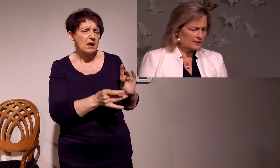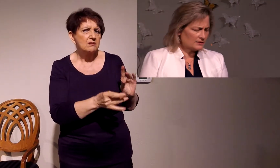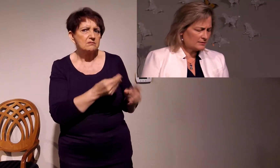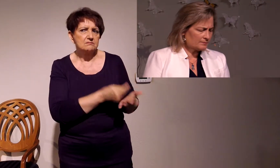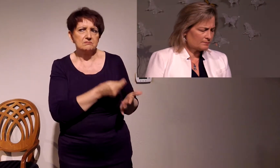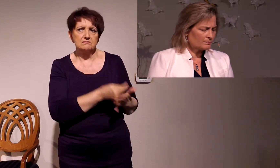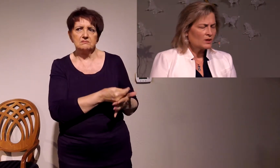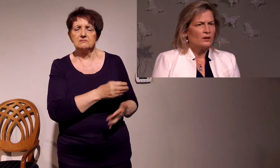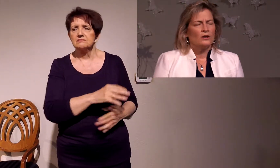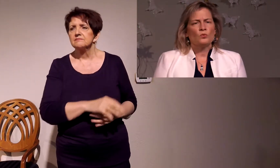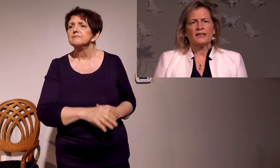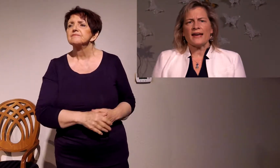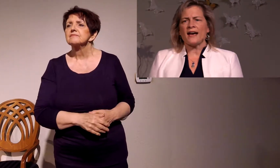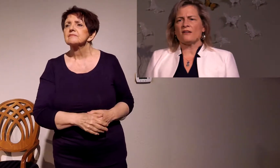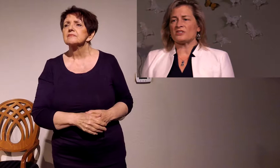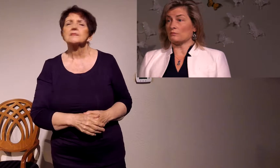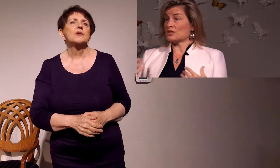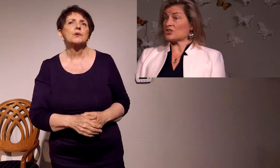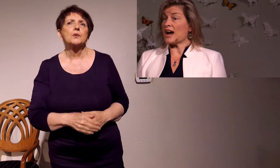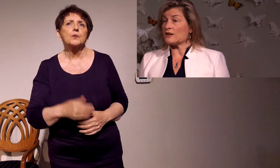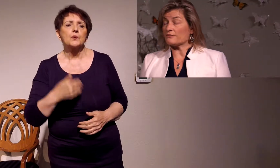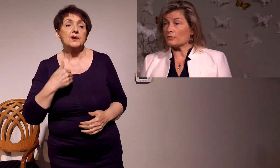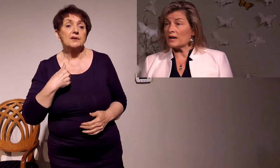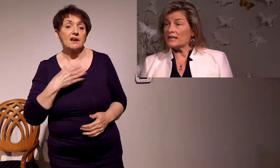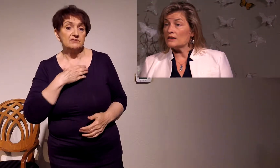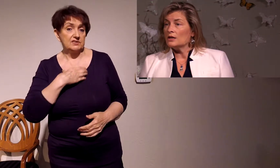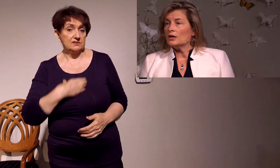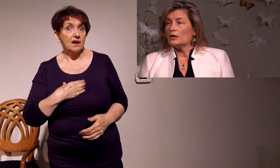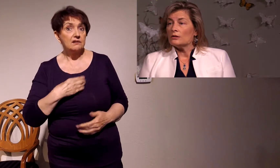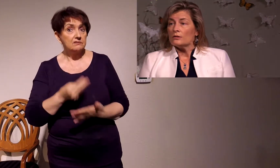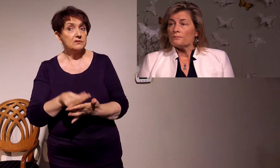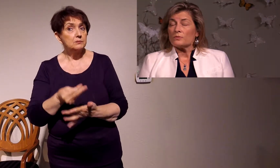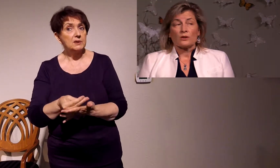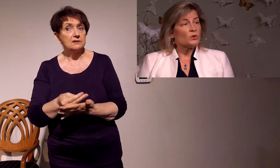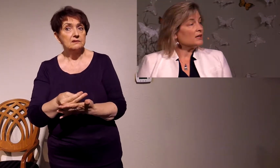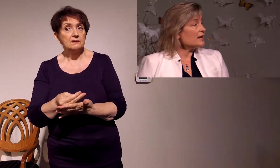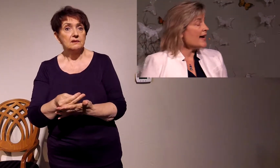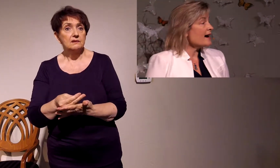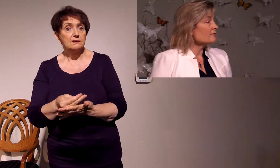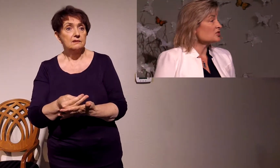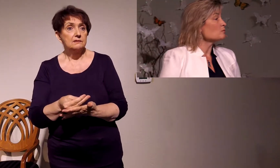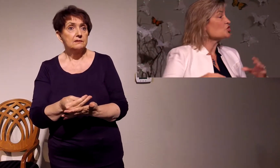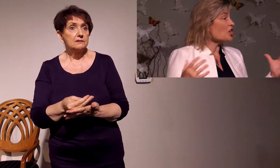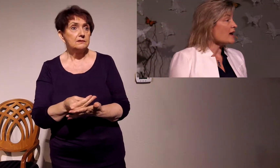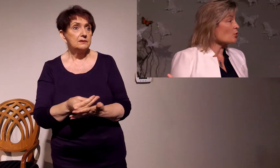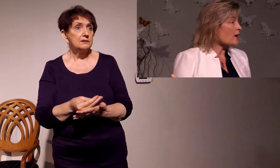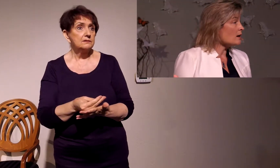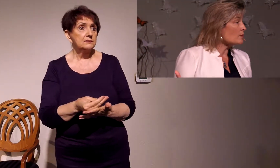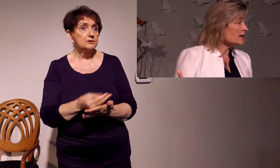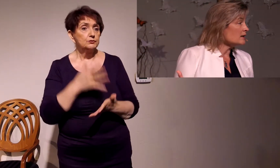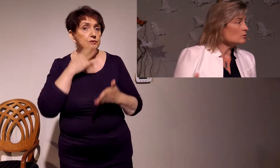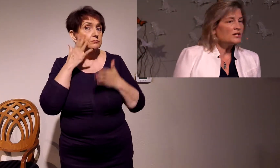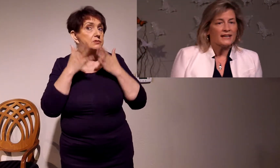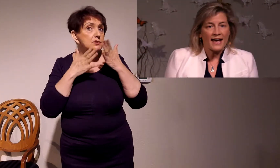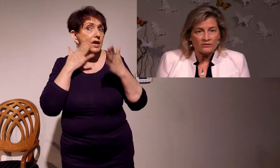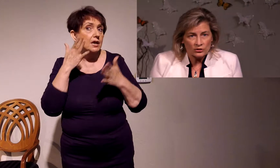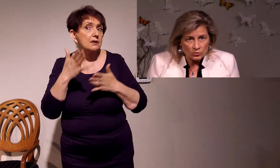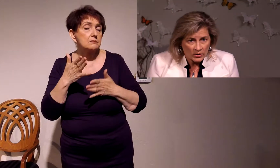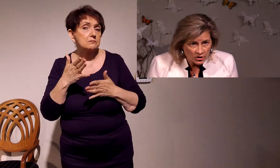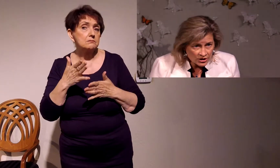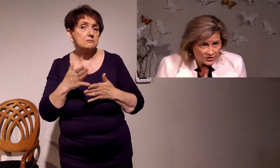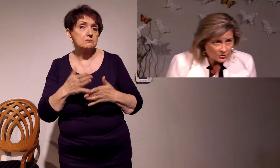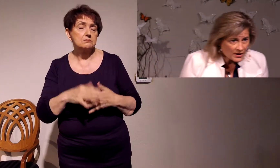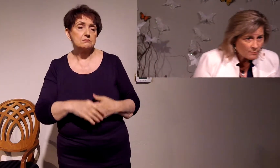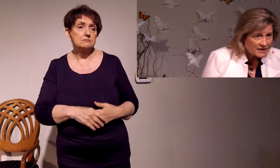money. We can have some desire for money. We can have some shame around money. We can have a